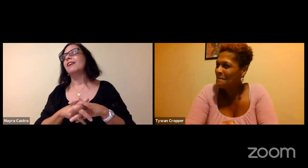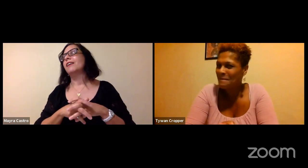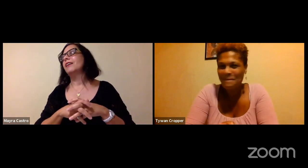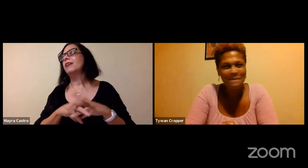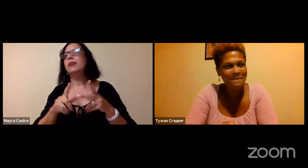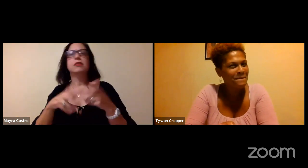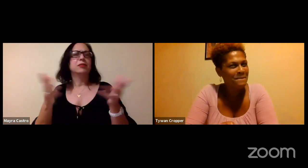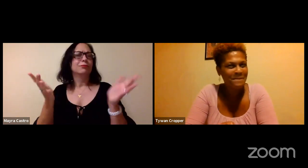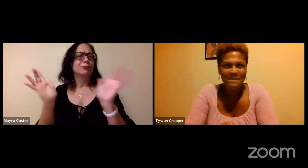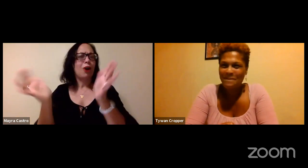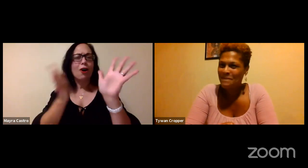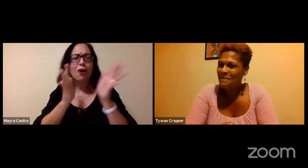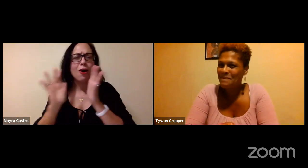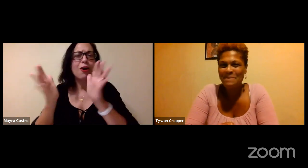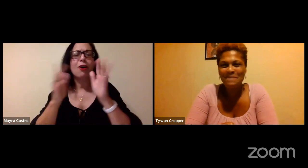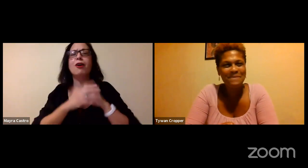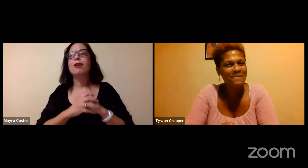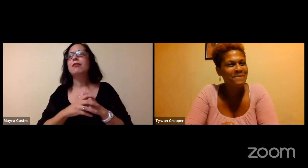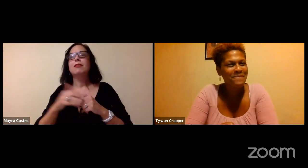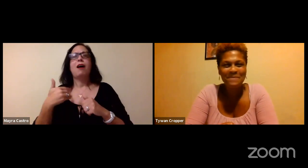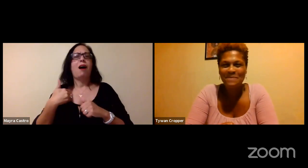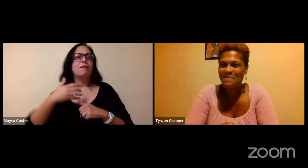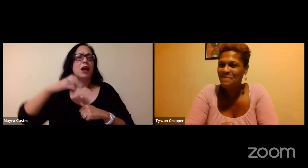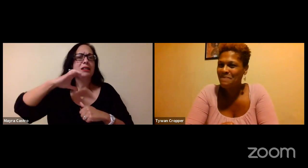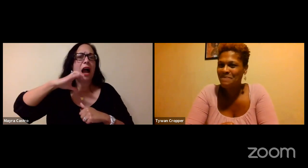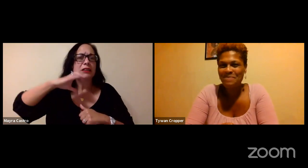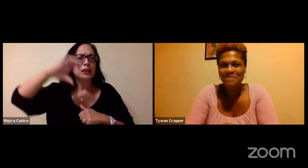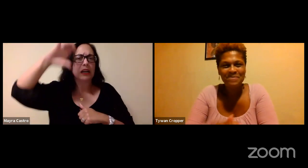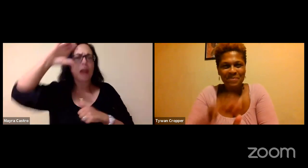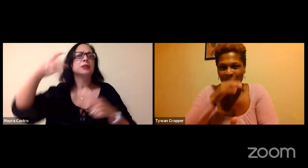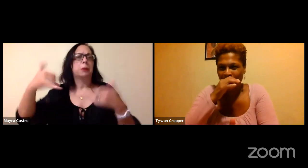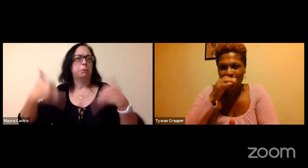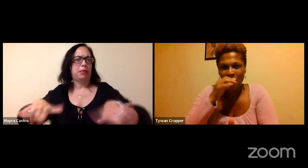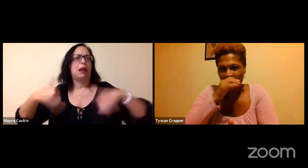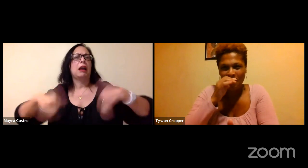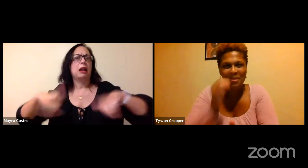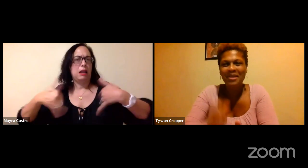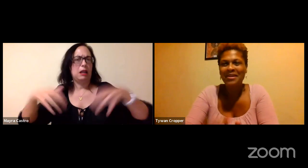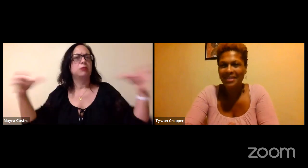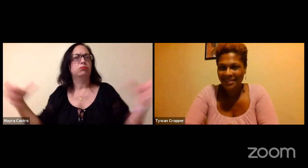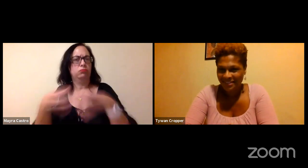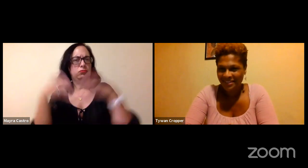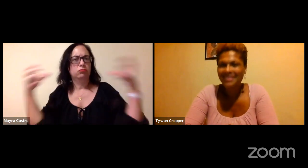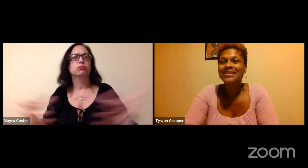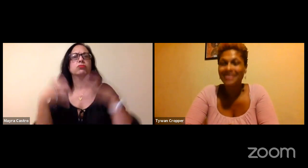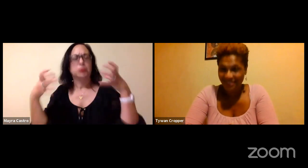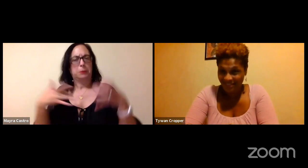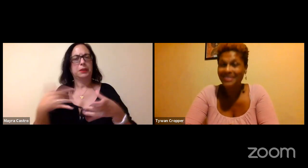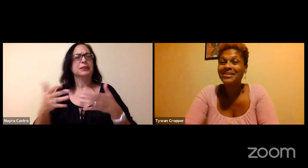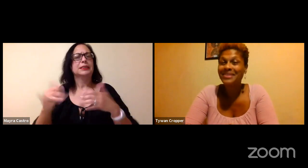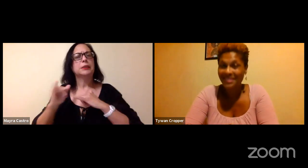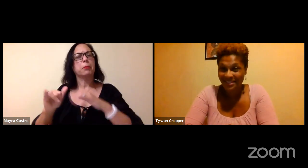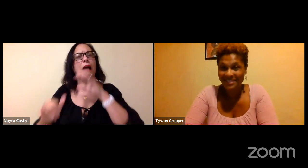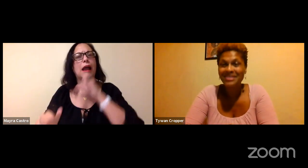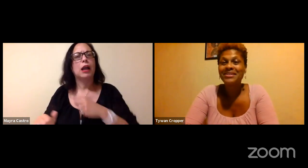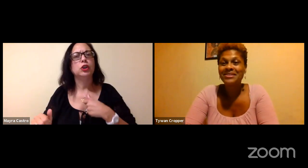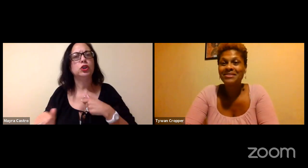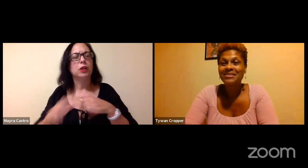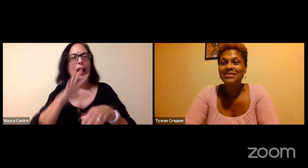Food in all capital letters. You know, talking with the family. You know, I had cousins that I would play